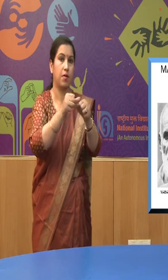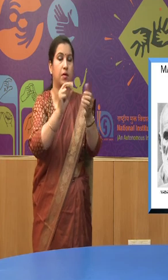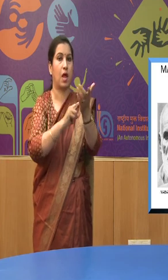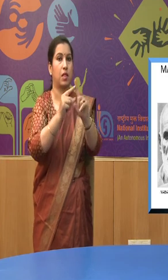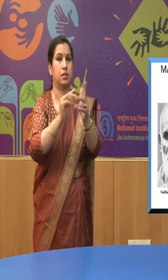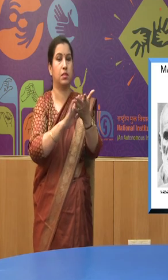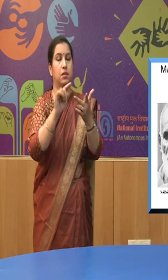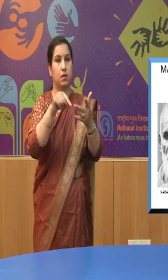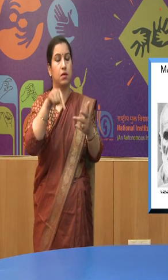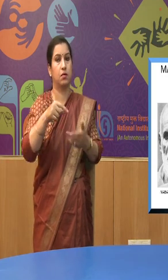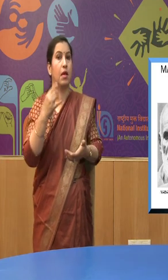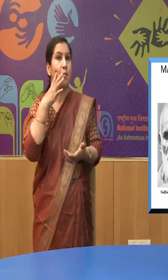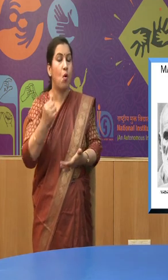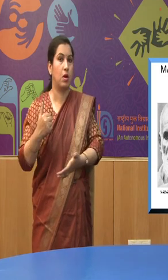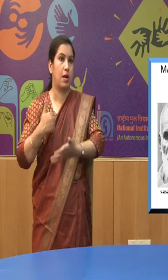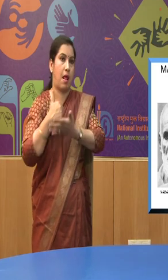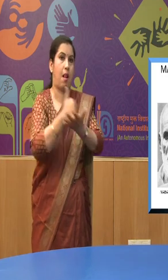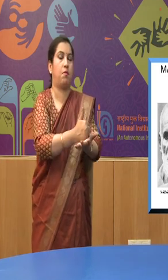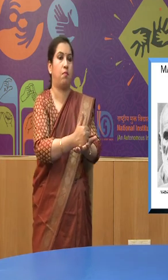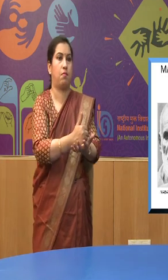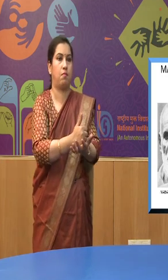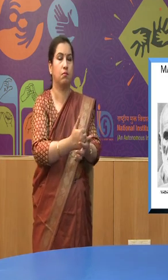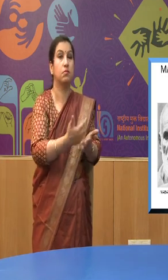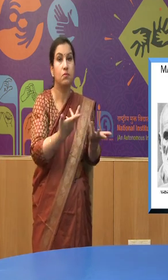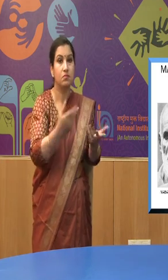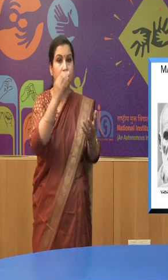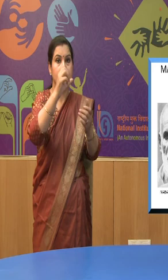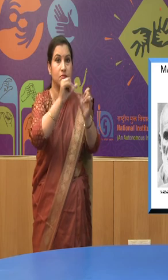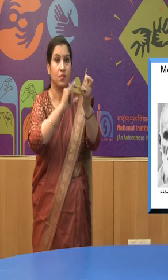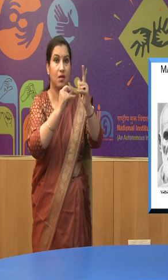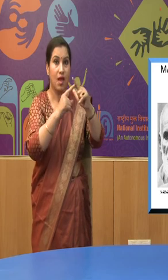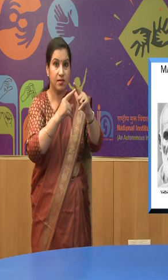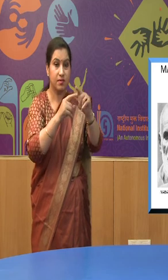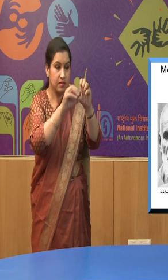played important role in fighting against caste system.